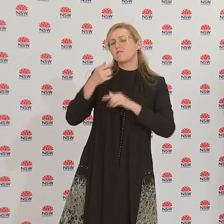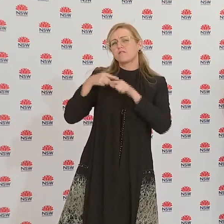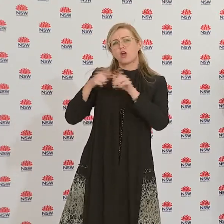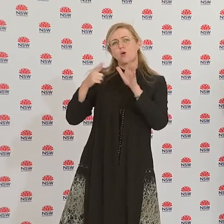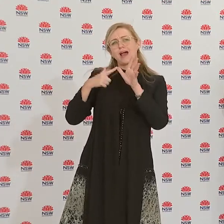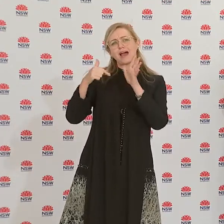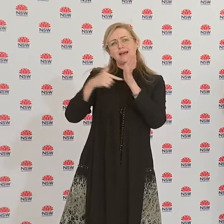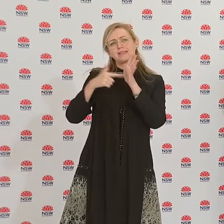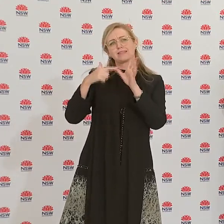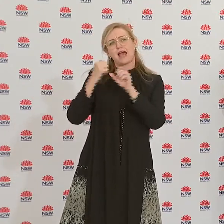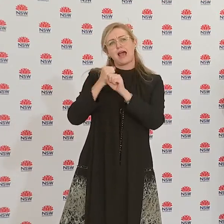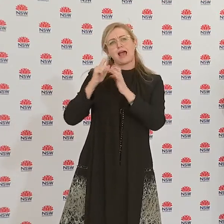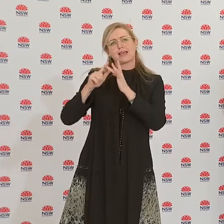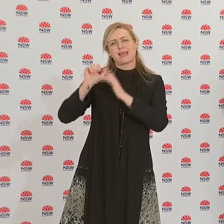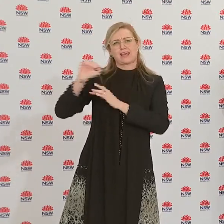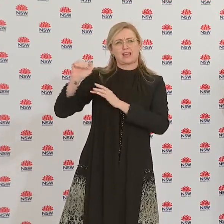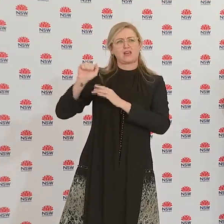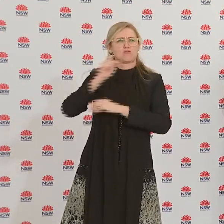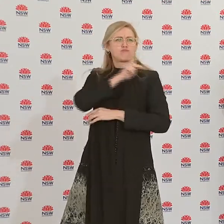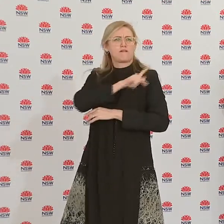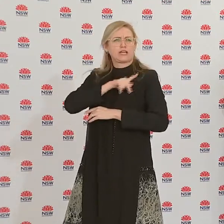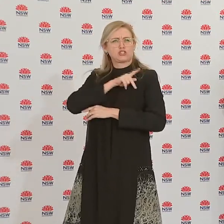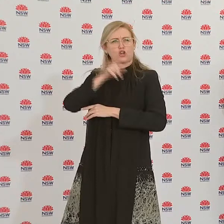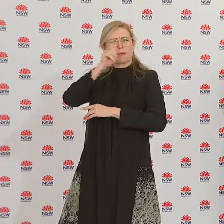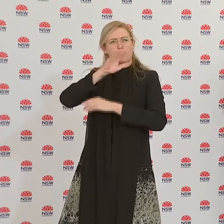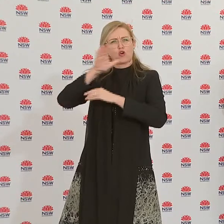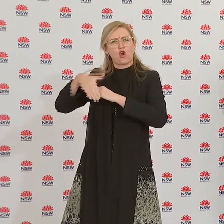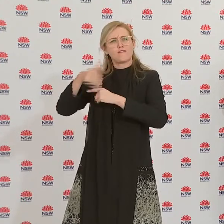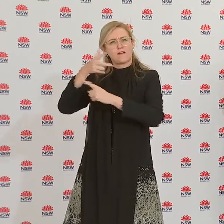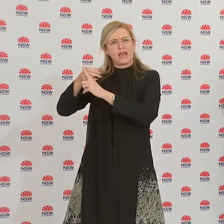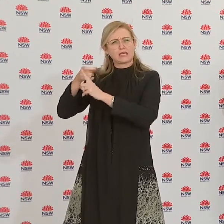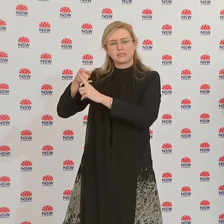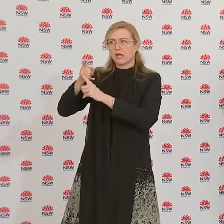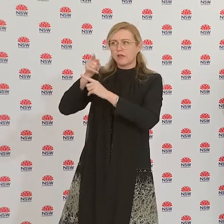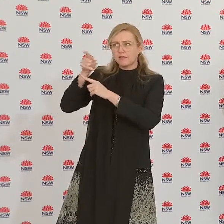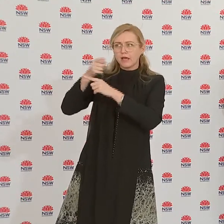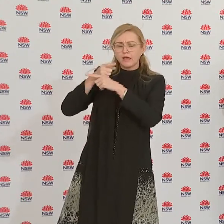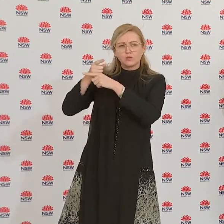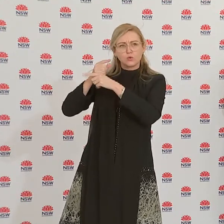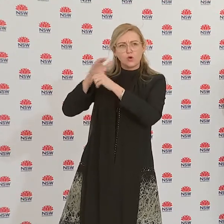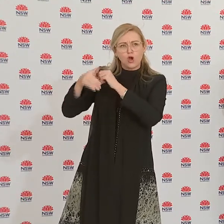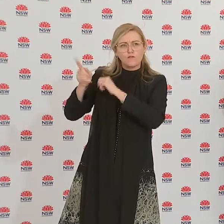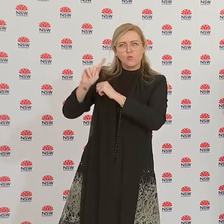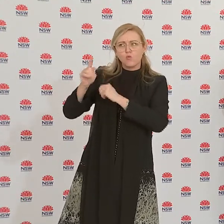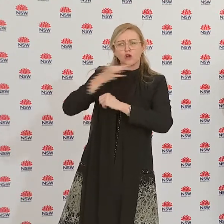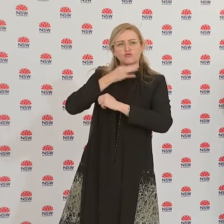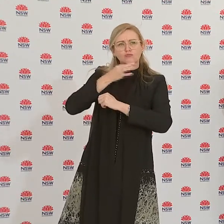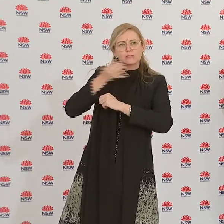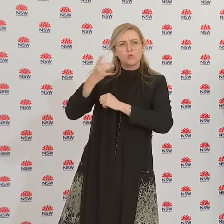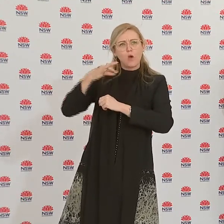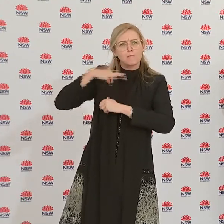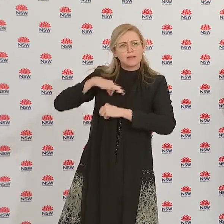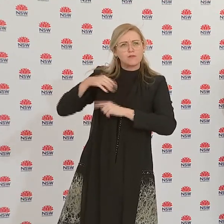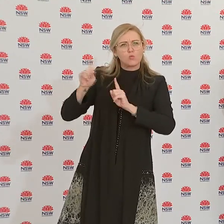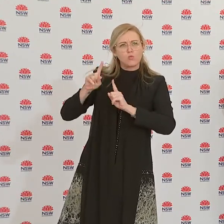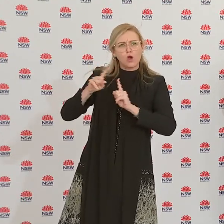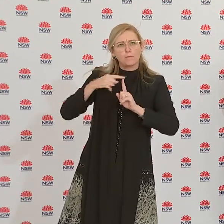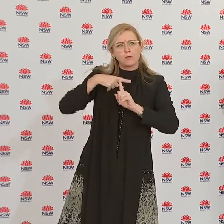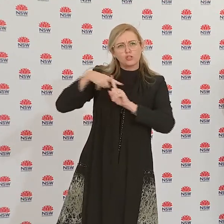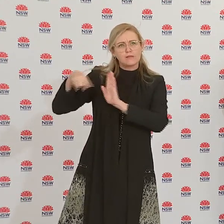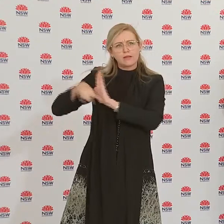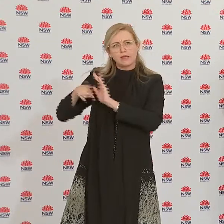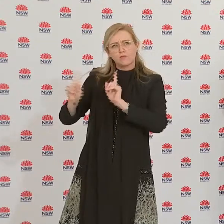the advice is for people to have the discussion about the risks and benefits. Everyone's got their